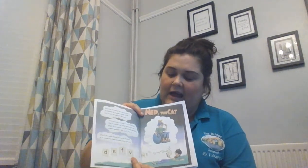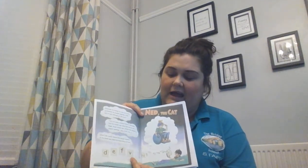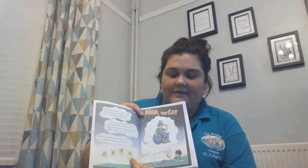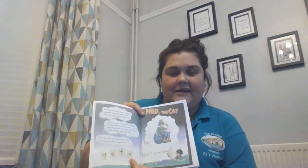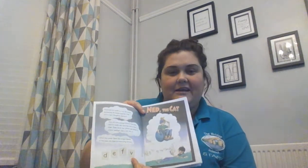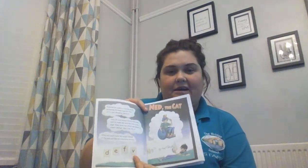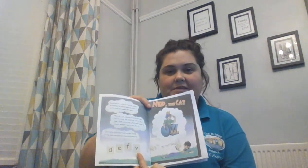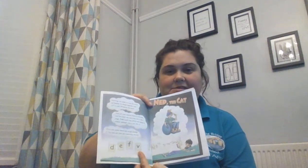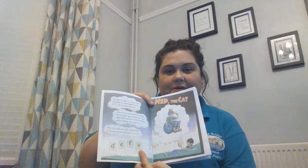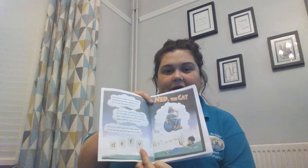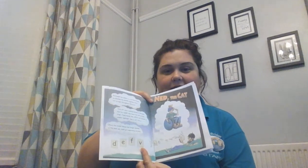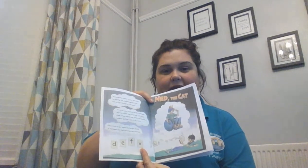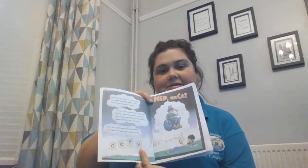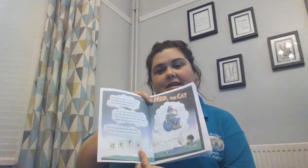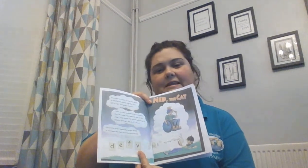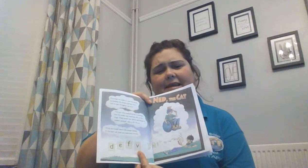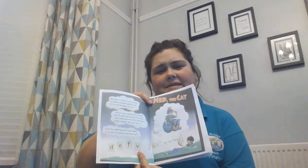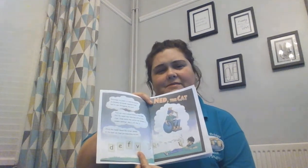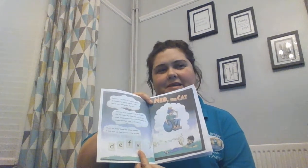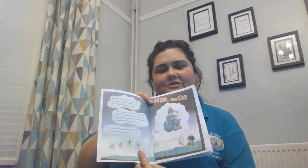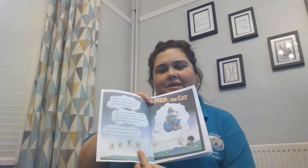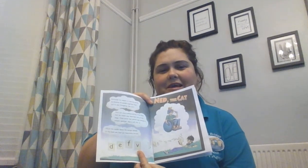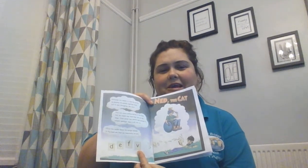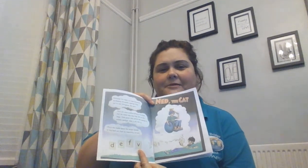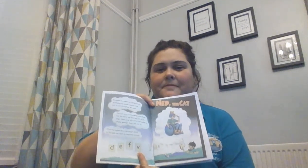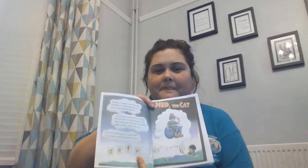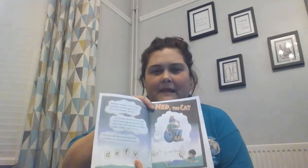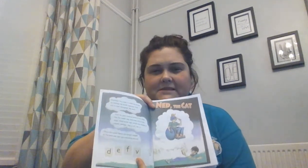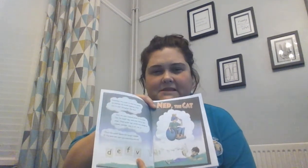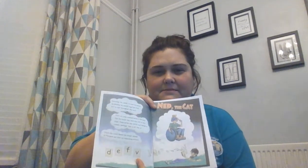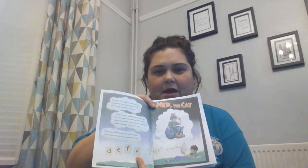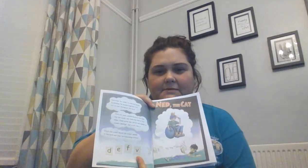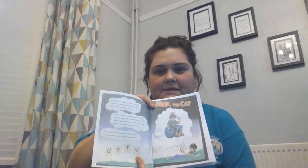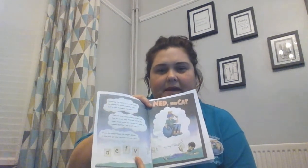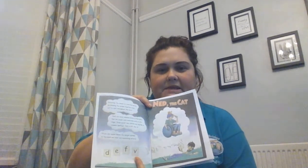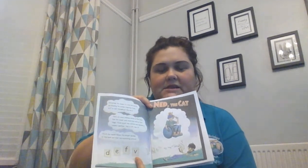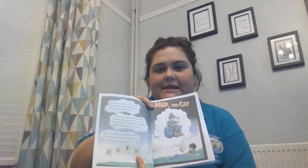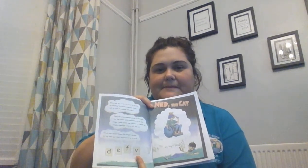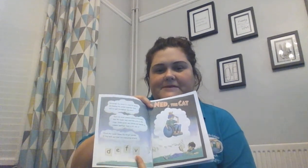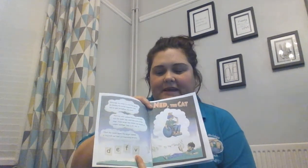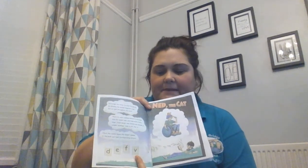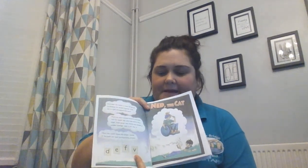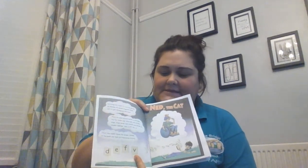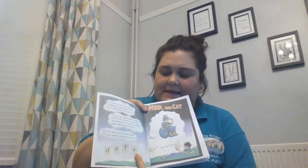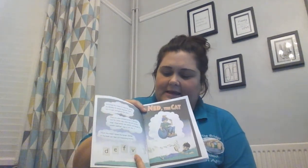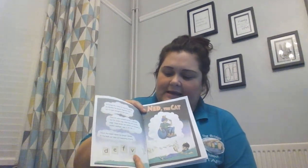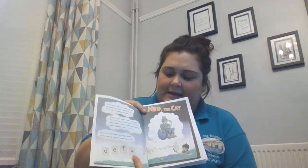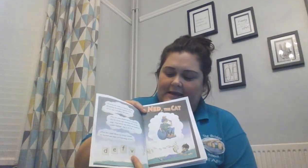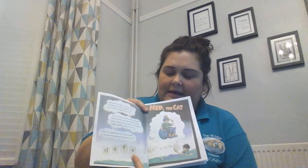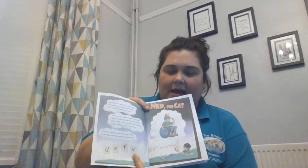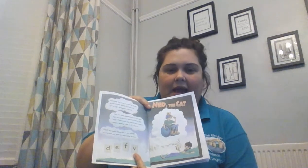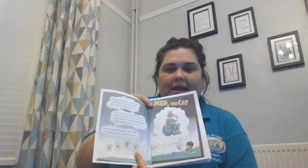and the last one is a little bit tricky and sometimes it makes your lips feel a bit tickly and